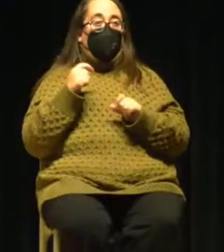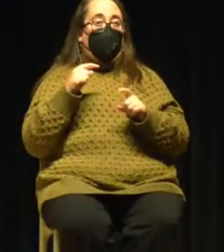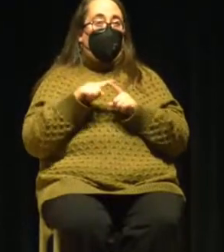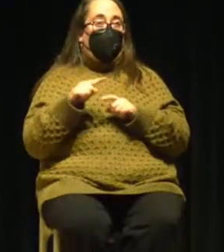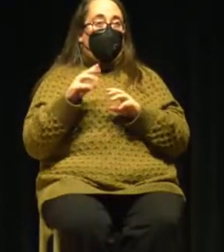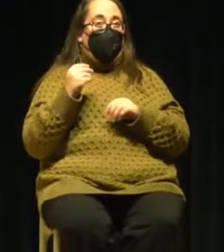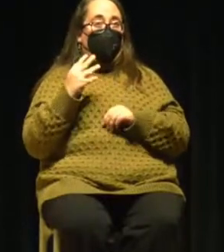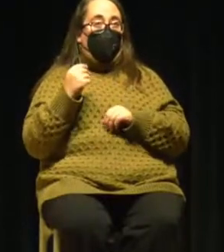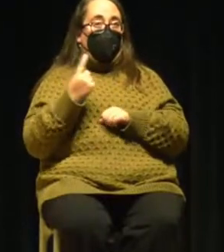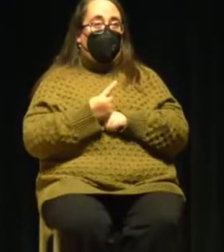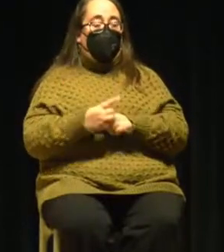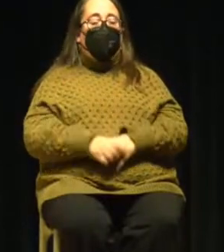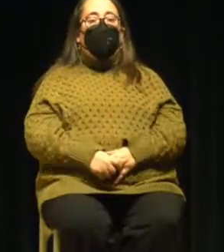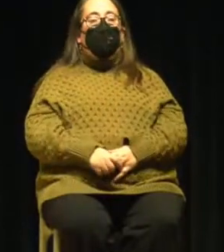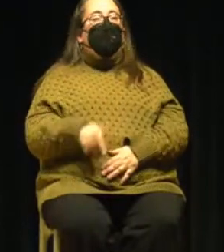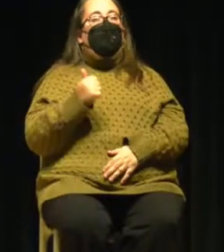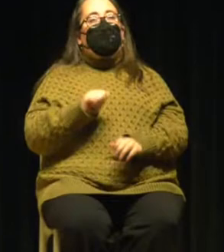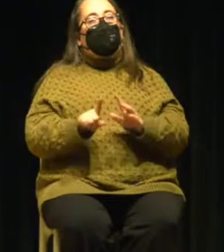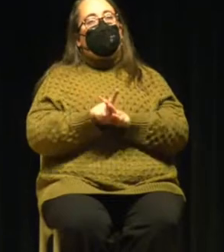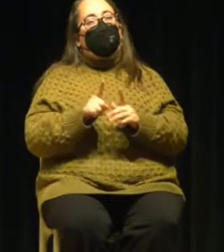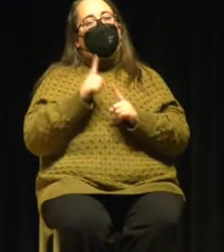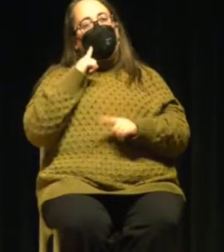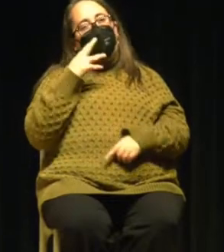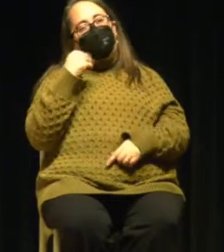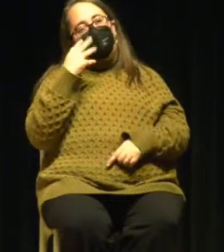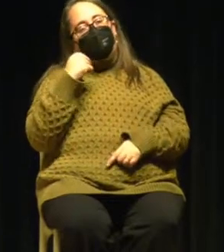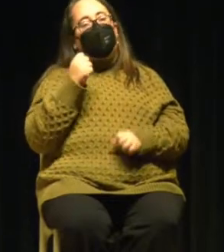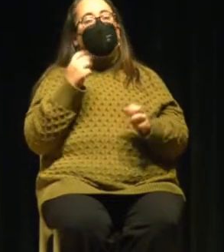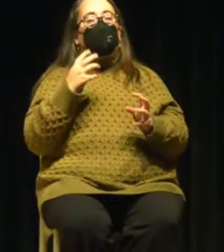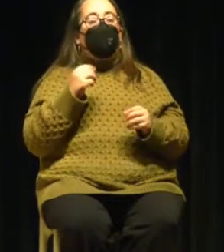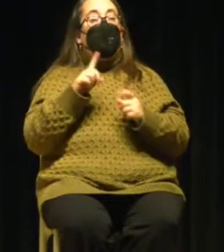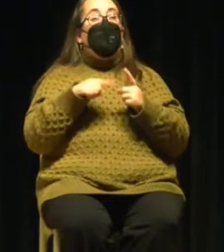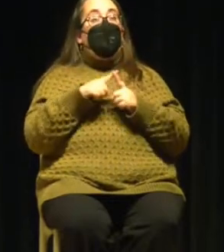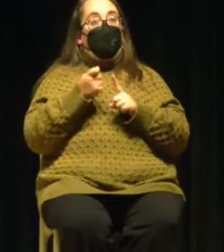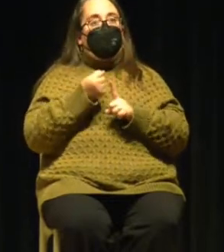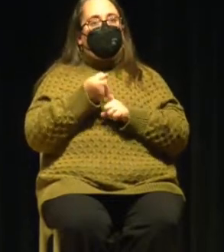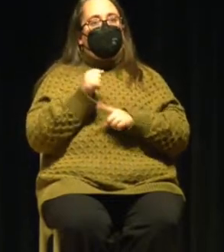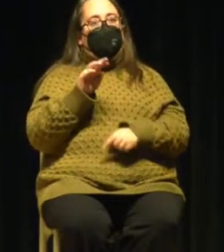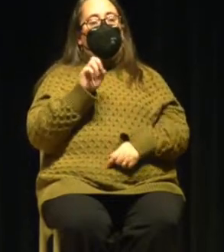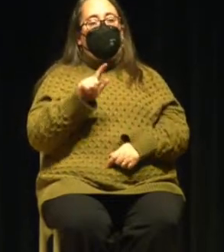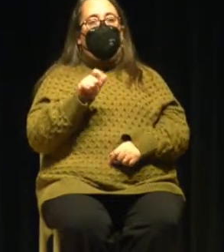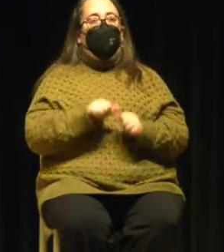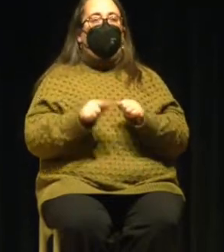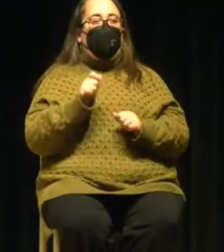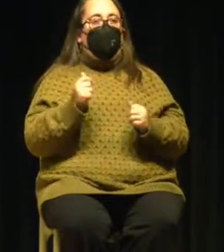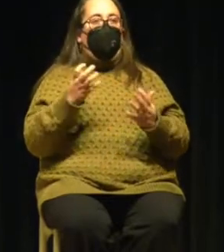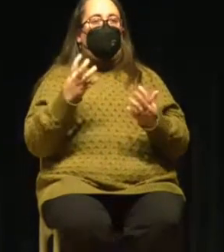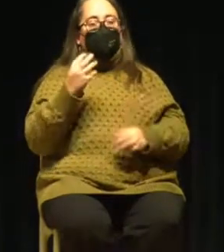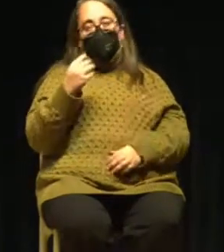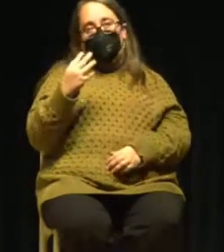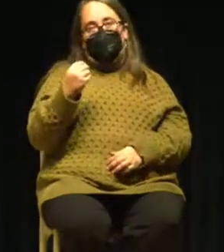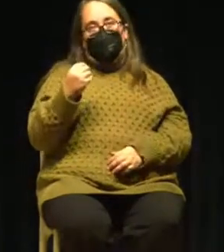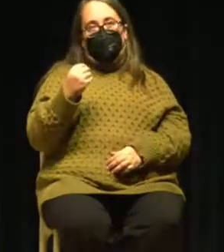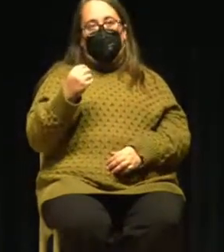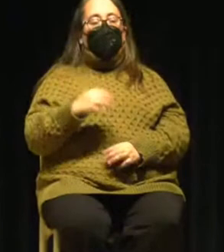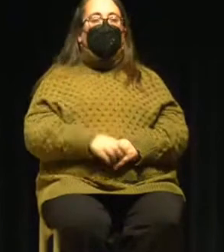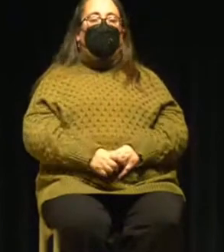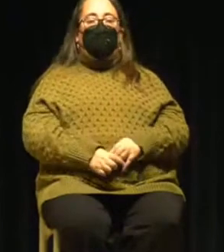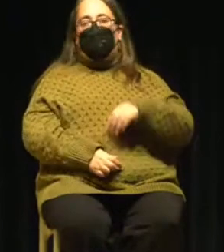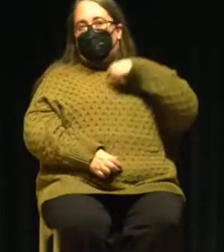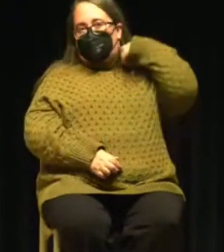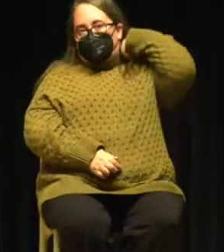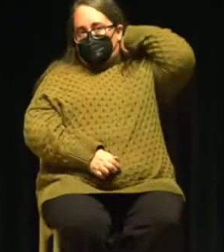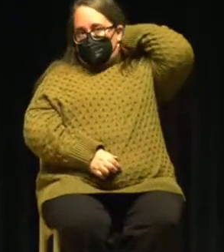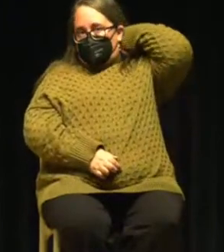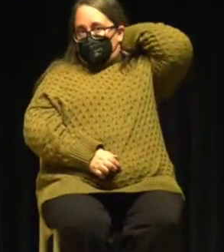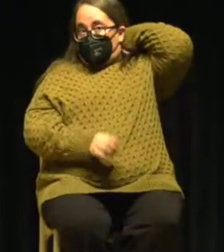photo day. I wouldn't show up to get my picture taken. And so when Serial happened and everybody wants a selfie with you, it